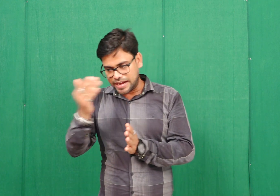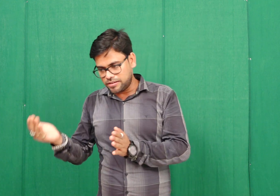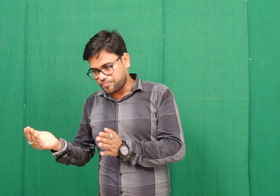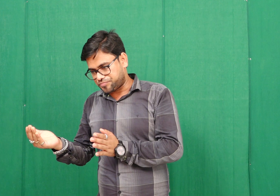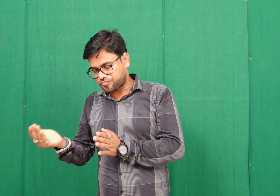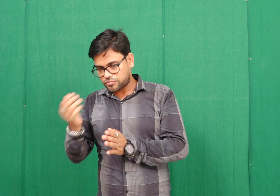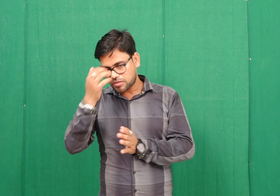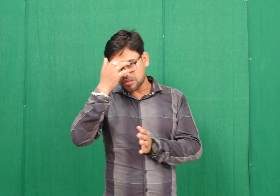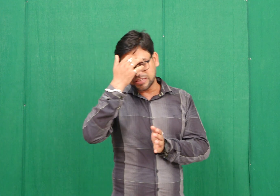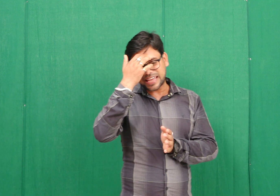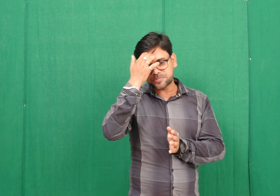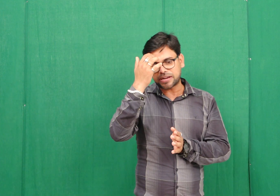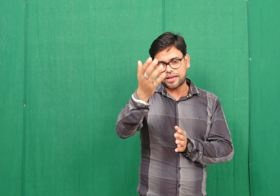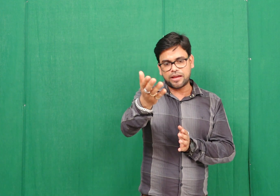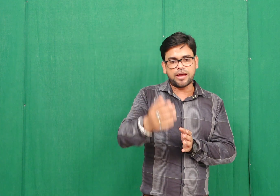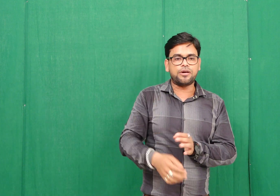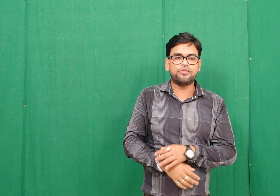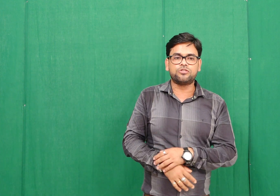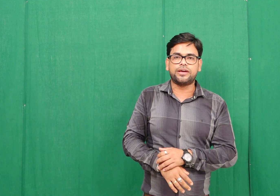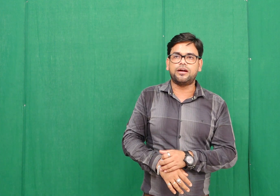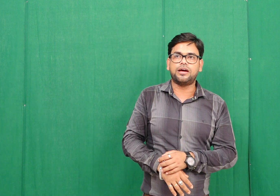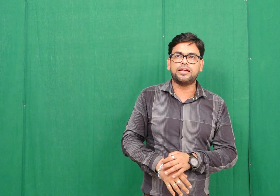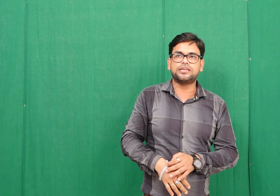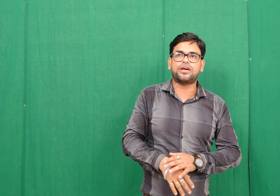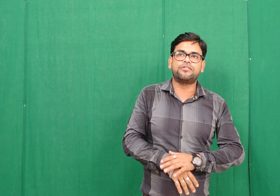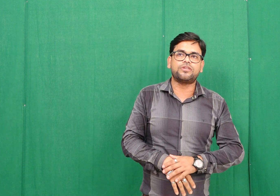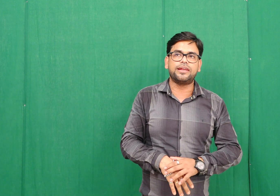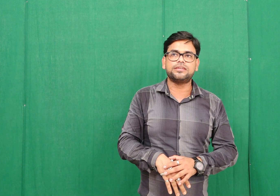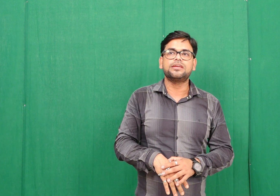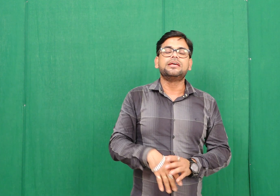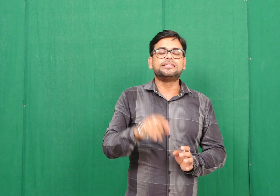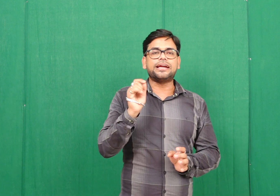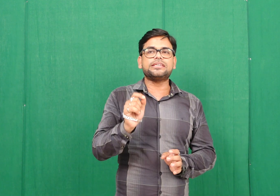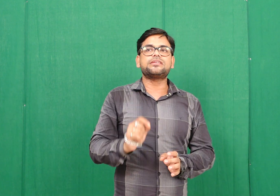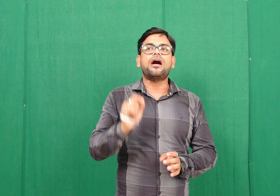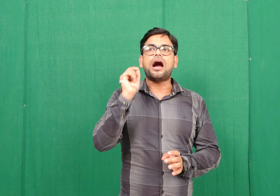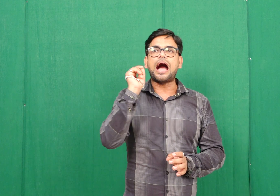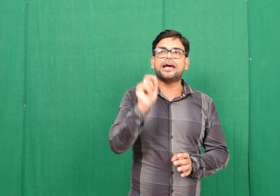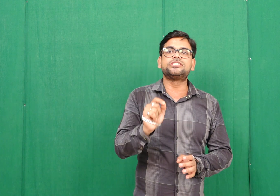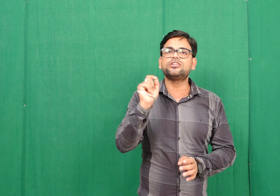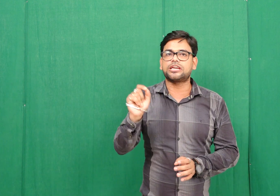And the next part I want to analyze, or I want to highlight, that is ideal